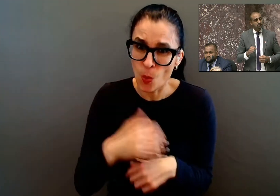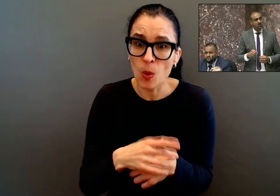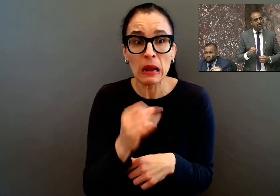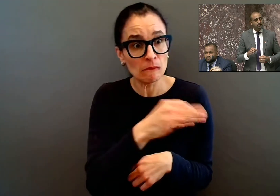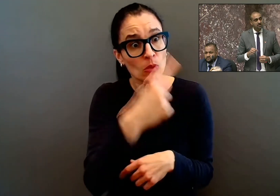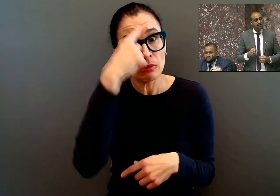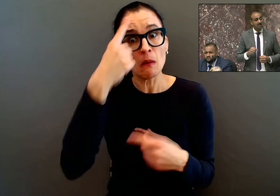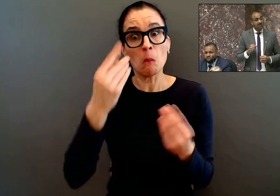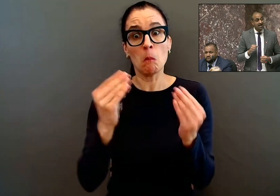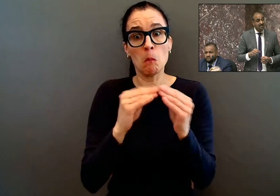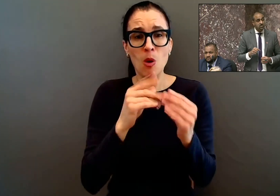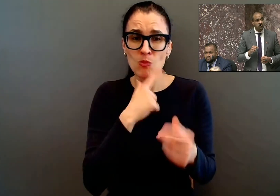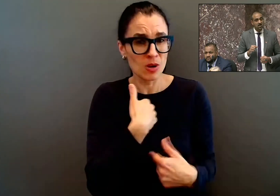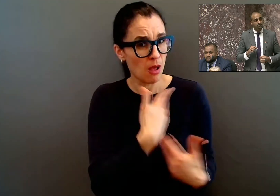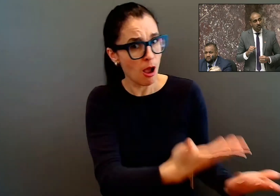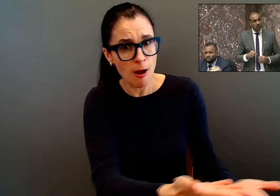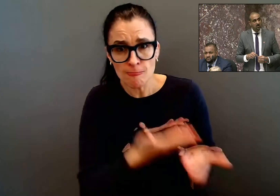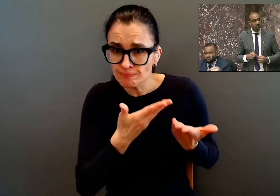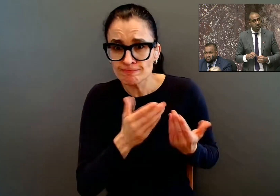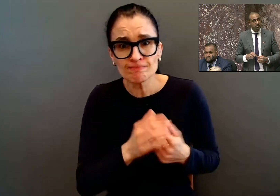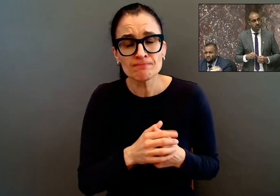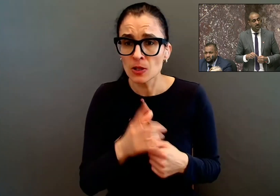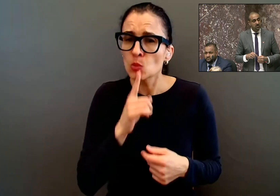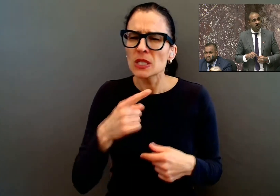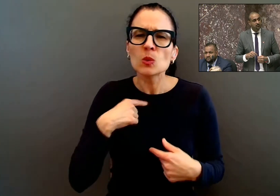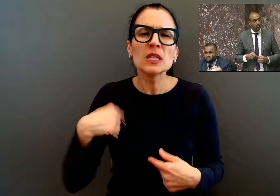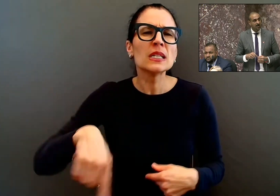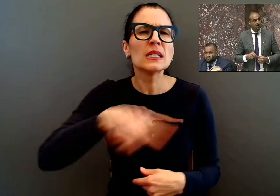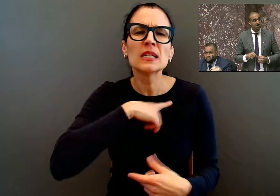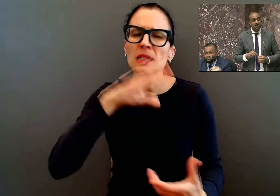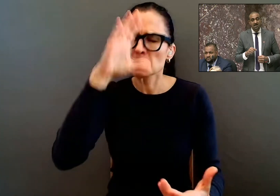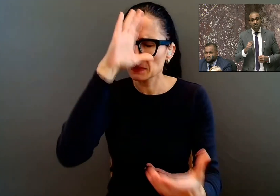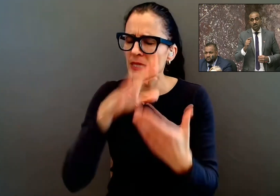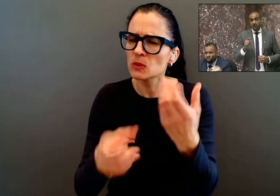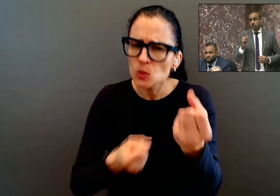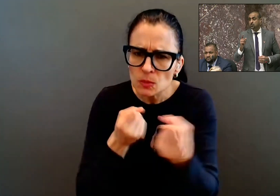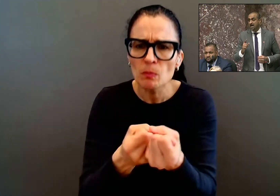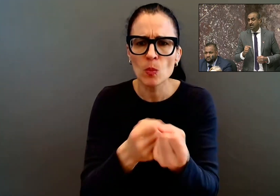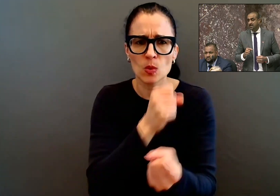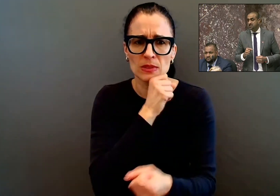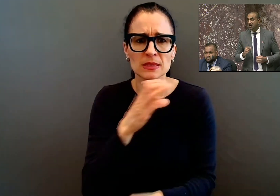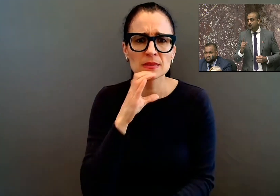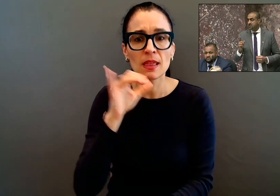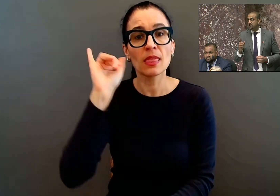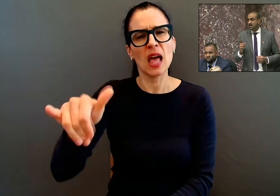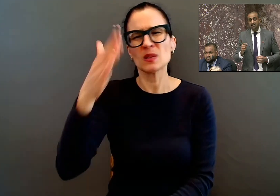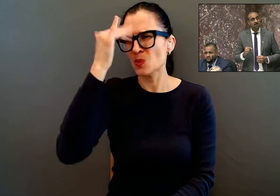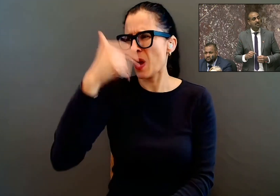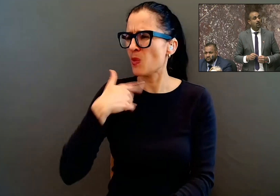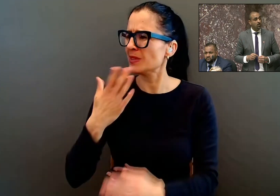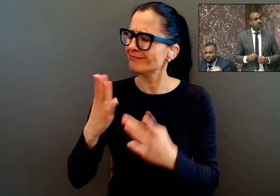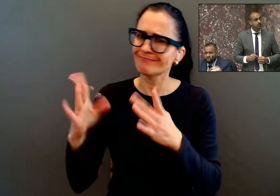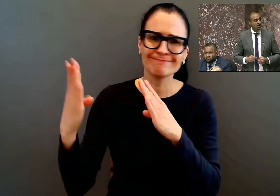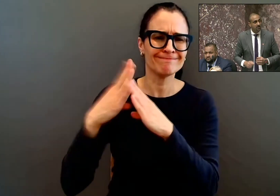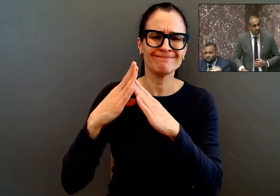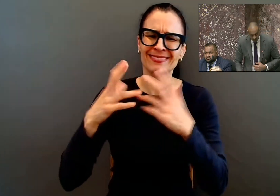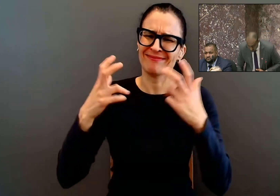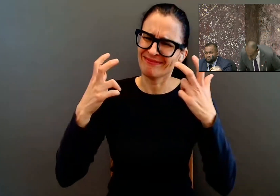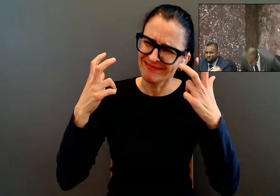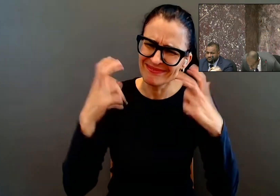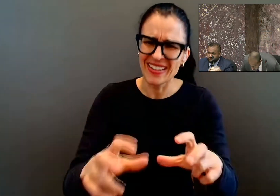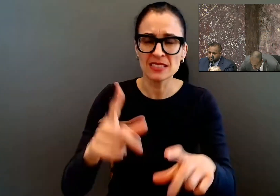largest investment in the history of our province, Honourable Speaker, in affordable housing, because for 2 decades, governments decided that it wasn't a